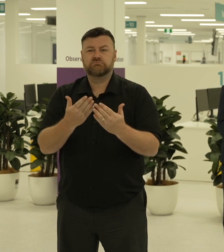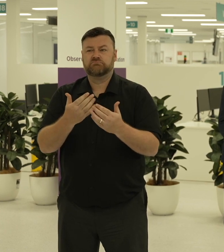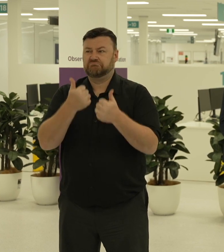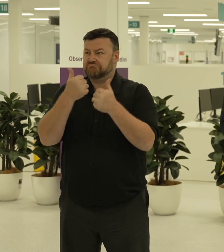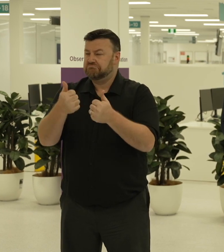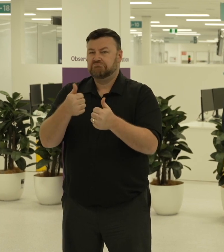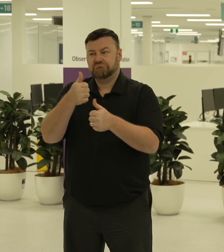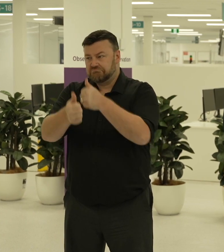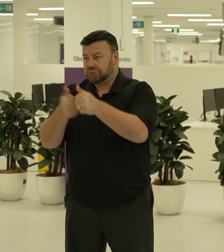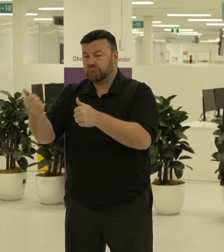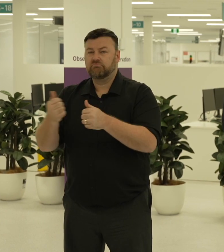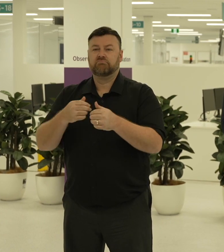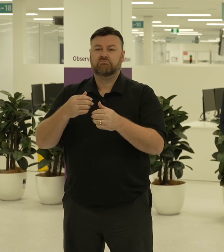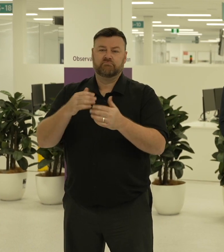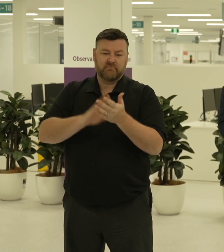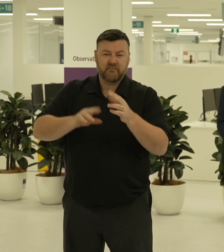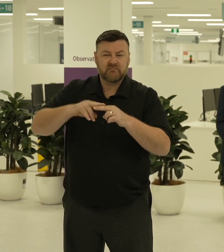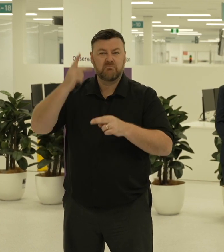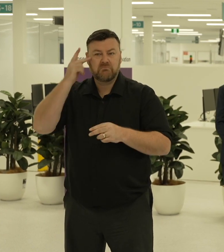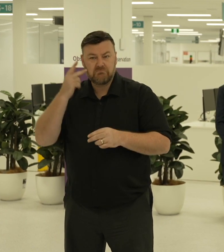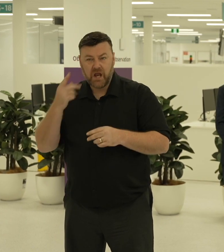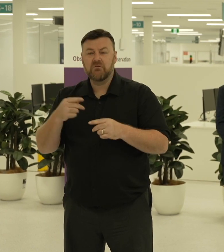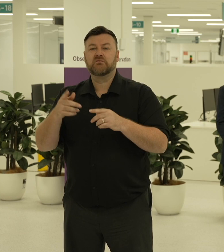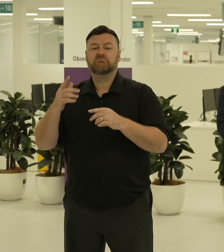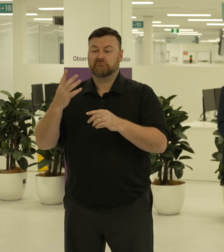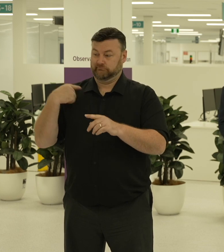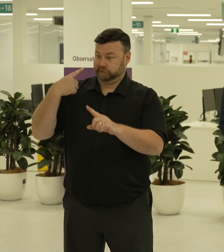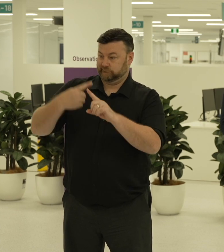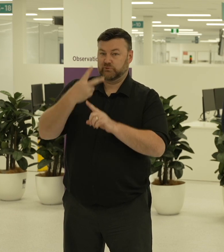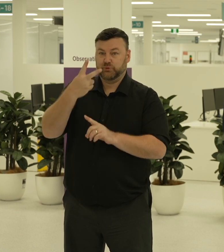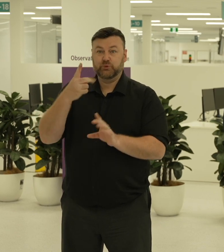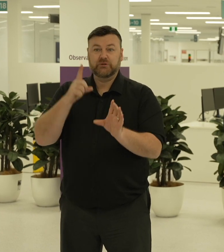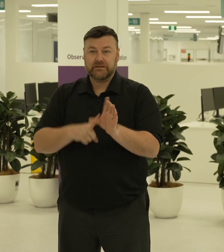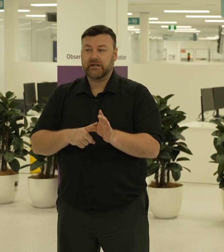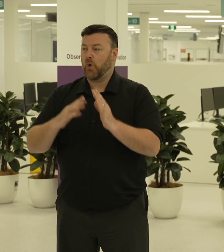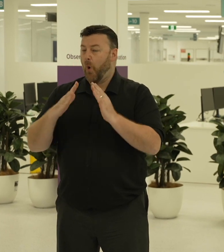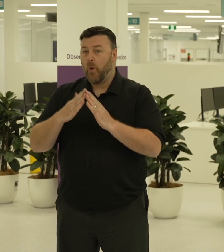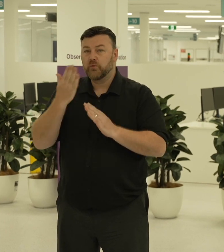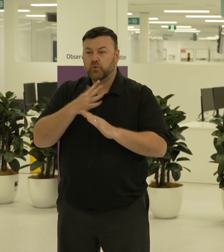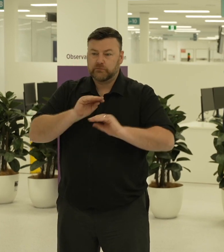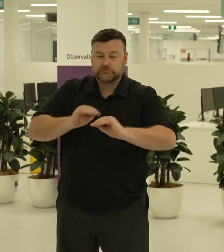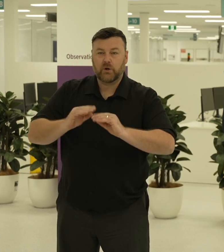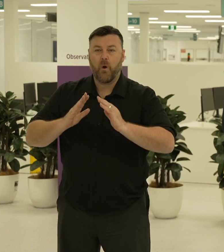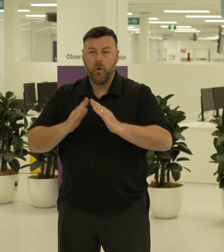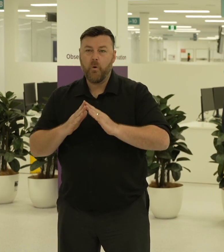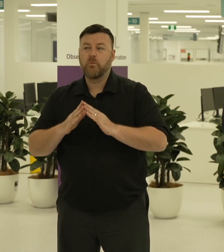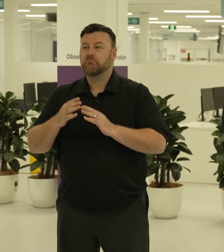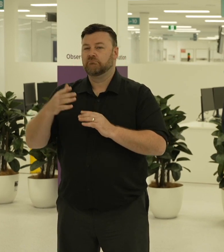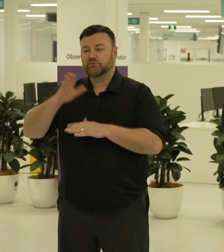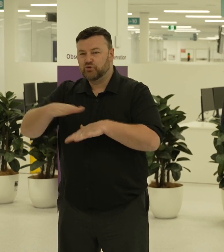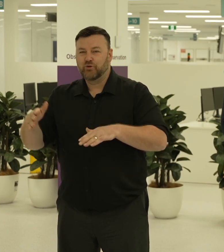effort over the last 2 years, particularly at circumstances of homeschooling, which we all know has been incredibly